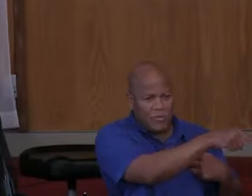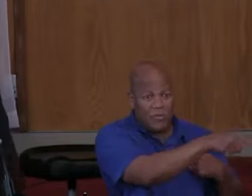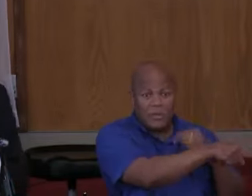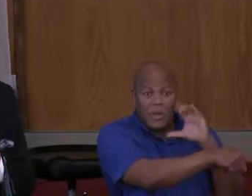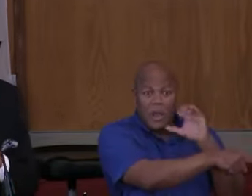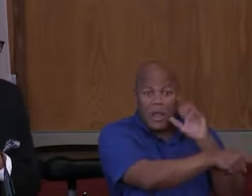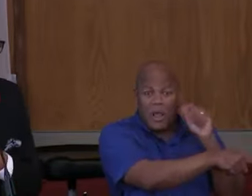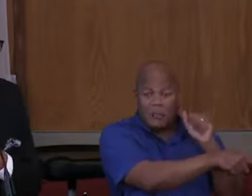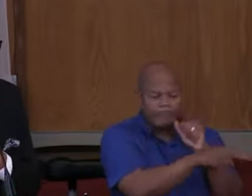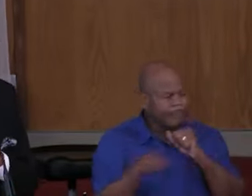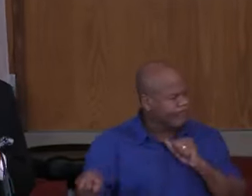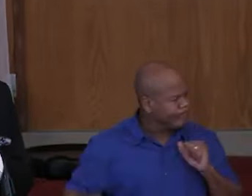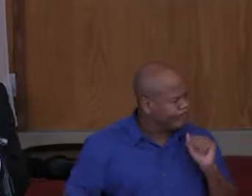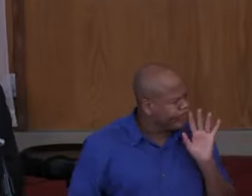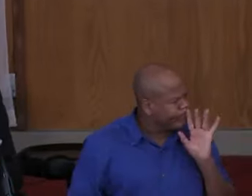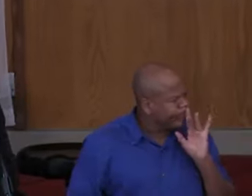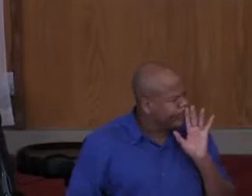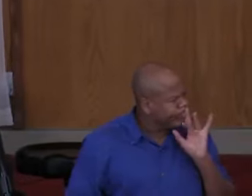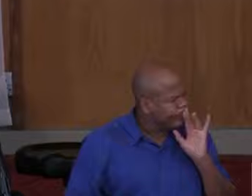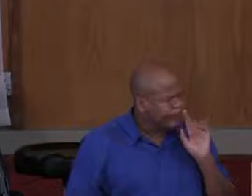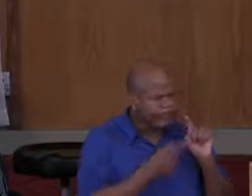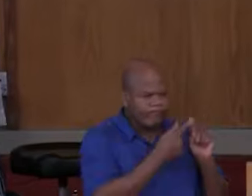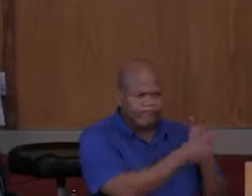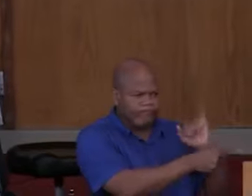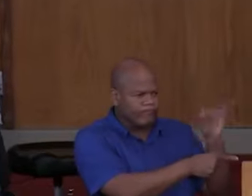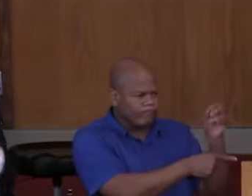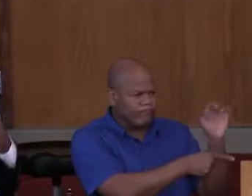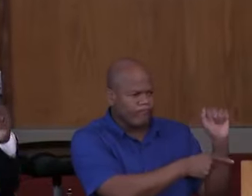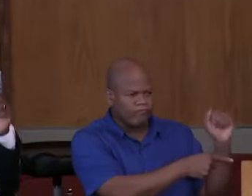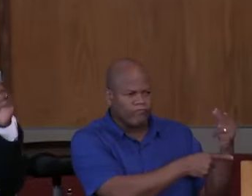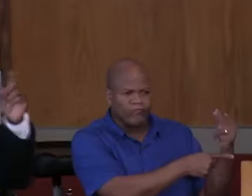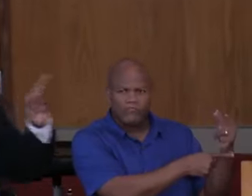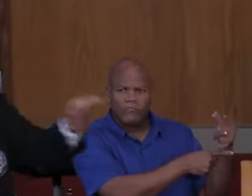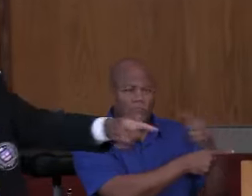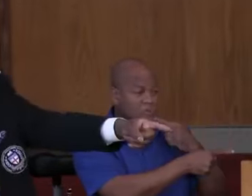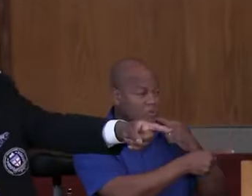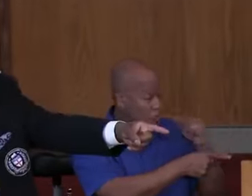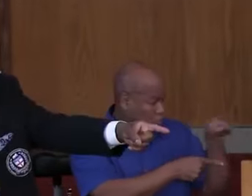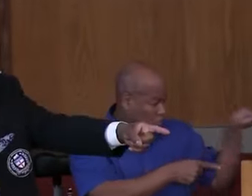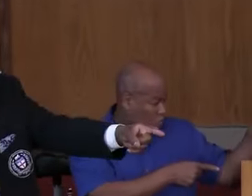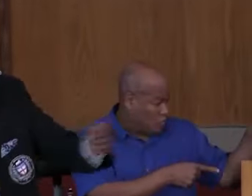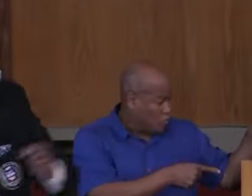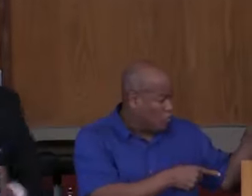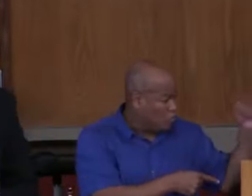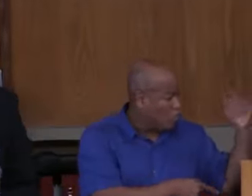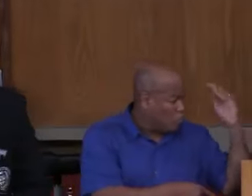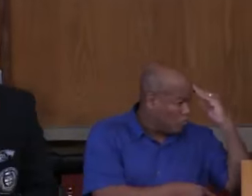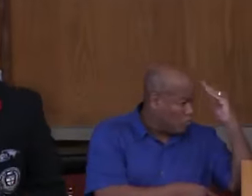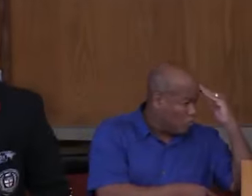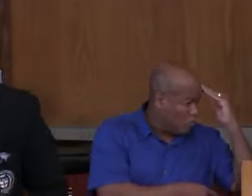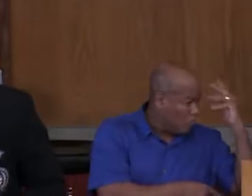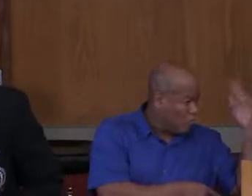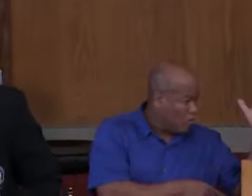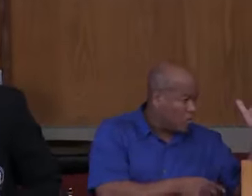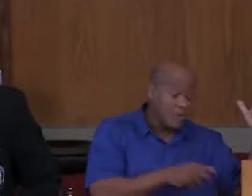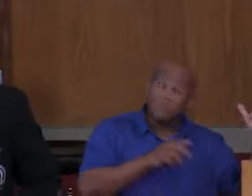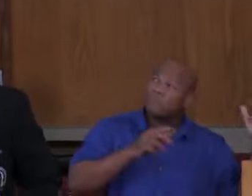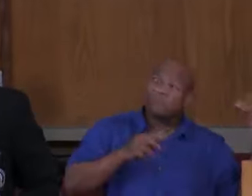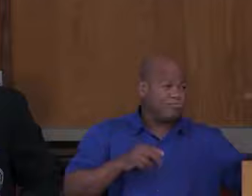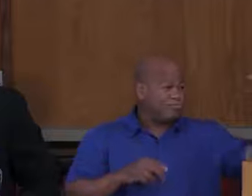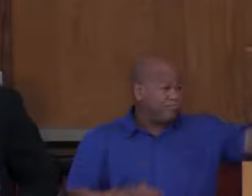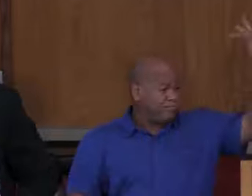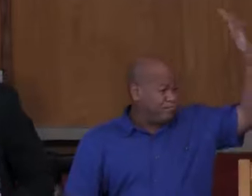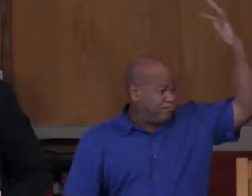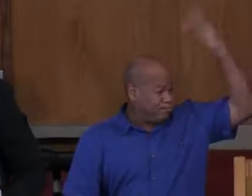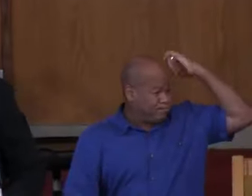talking to Joshua. And he says, you know what God told Moses